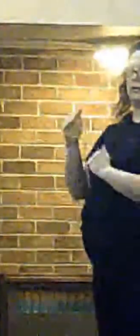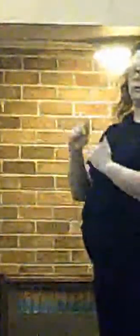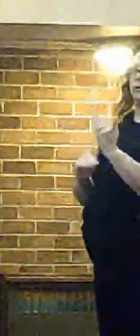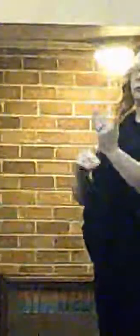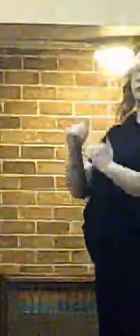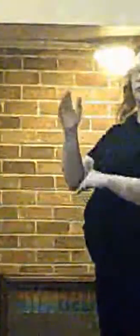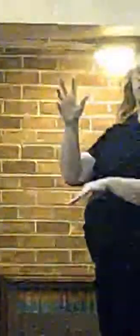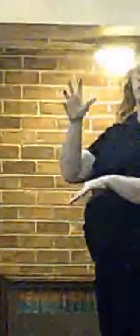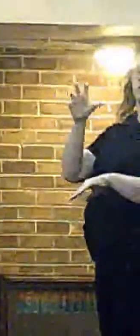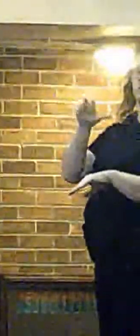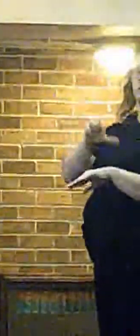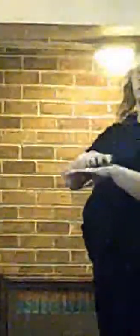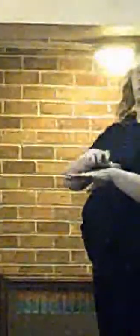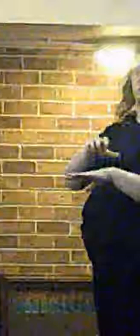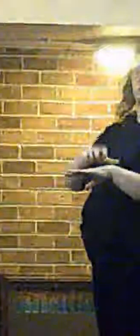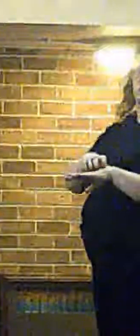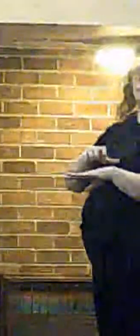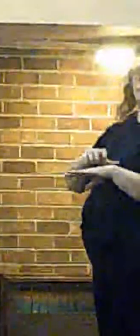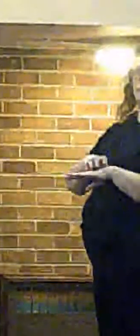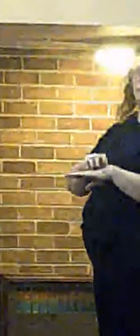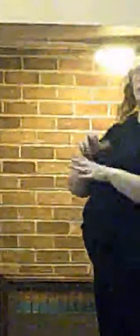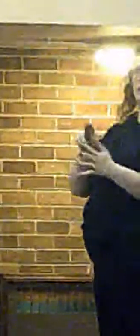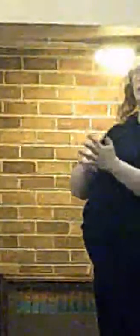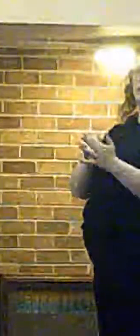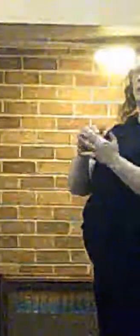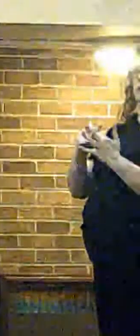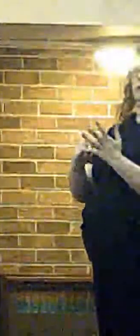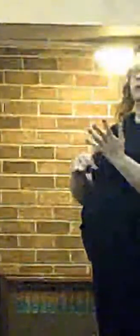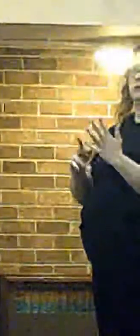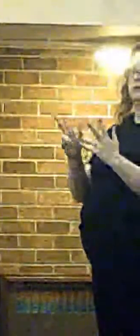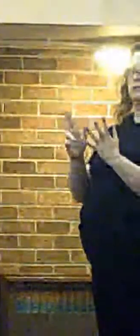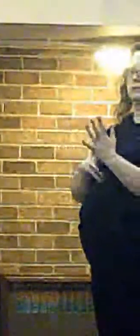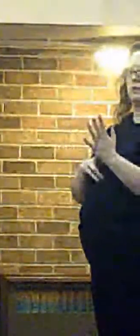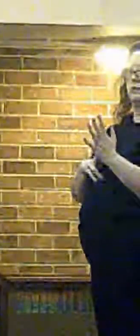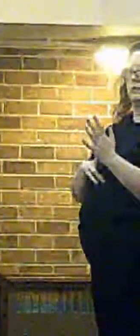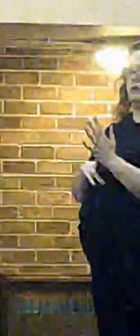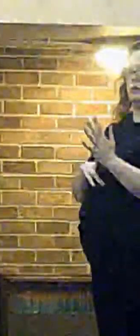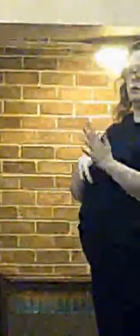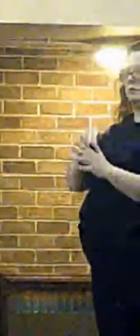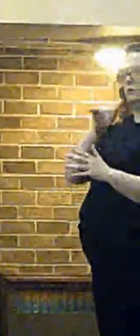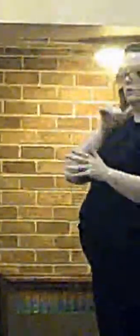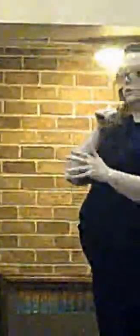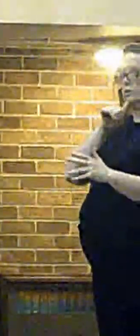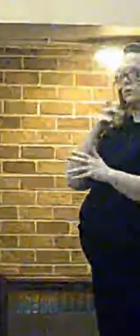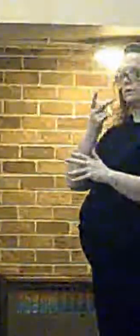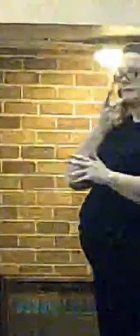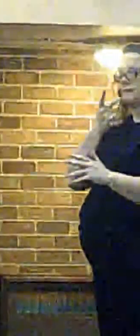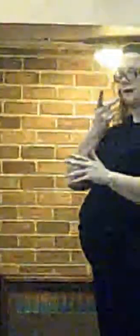station at Neston, and they would use a second fire tender from Ellesmere Port